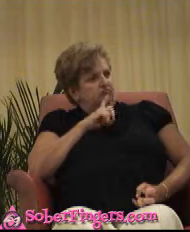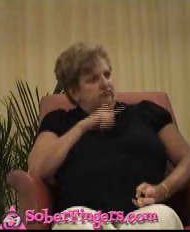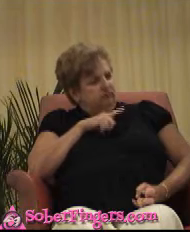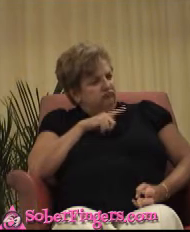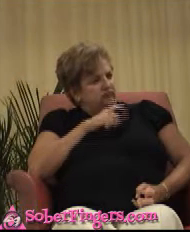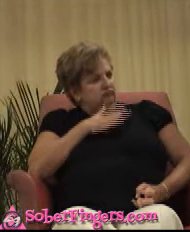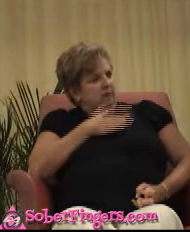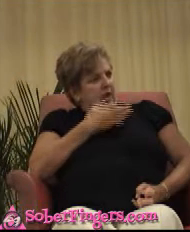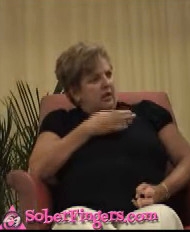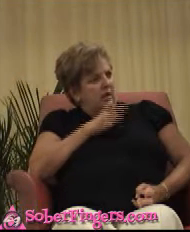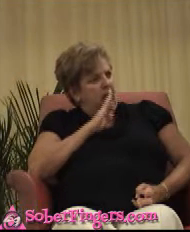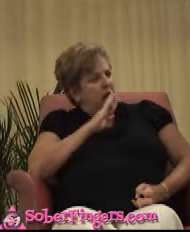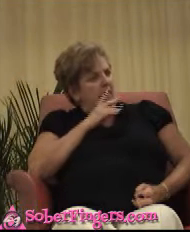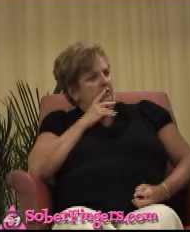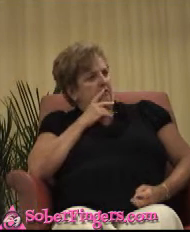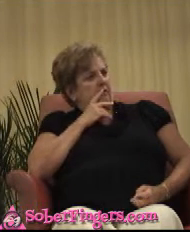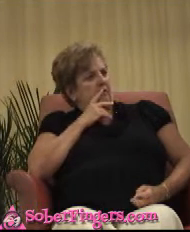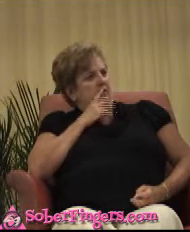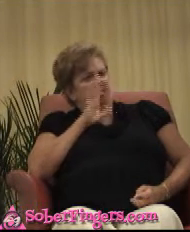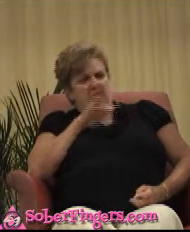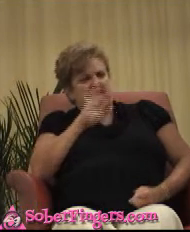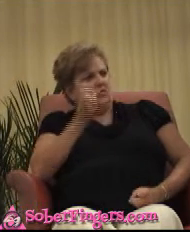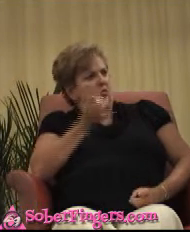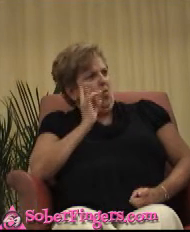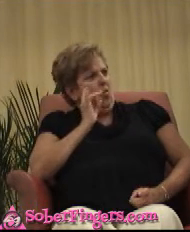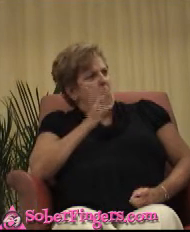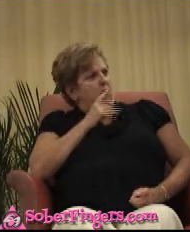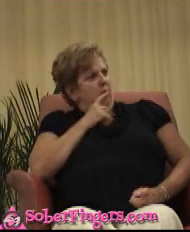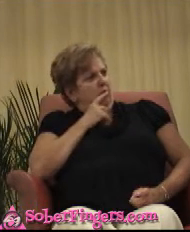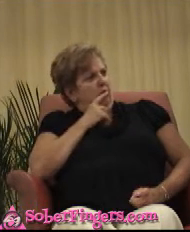God, Lyle, he said, this is absolutely horrible. He said, just horrible.